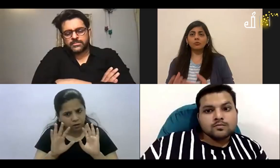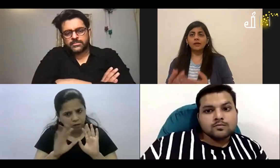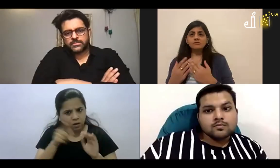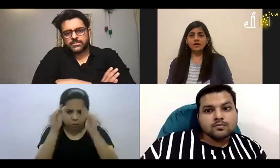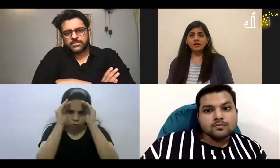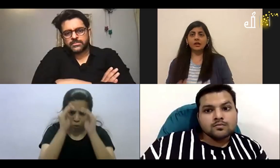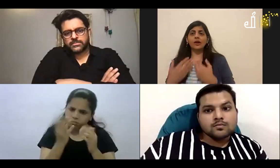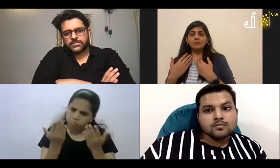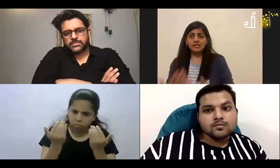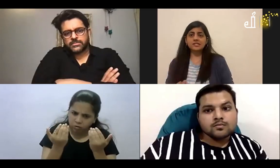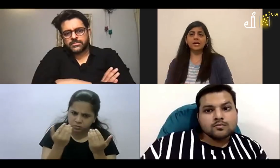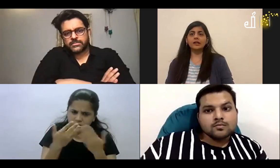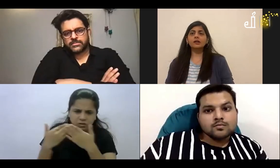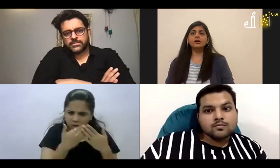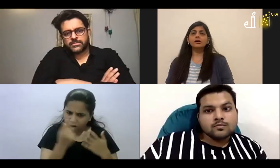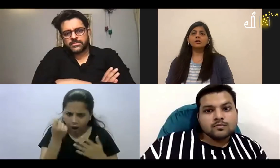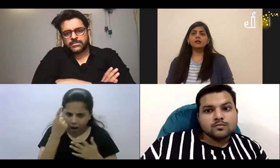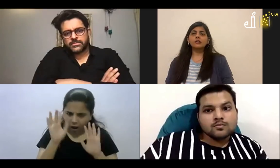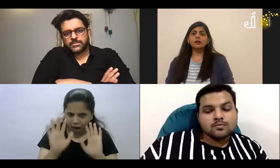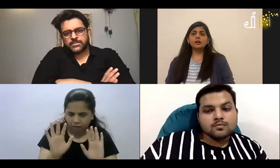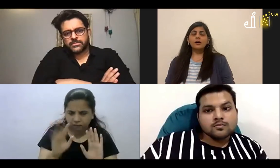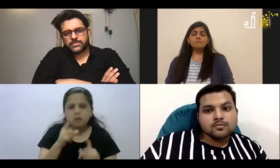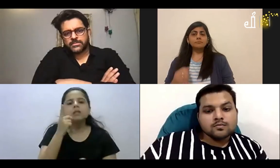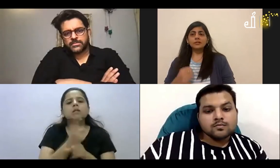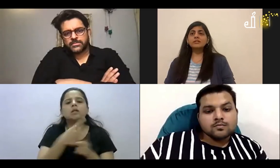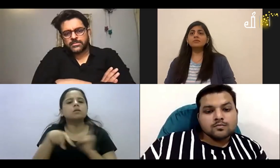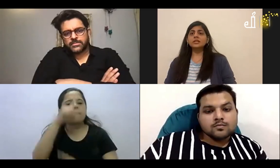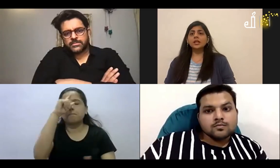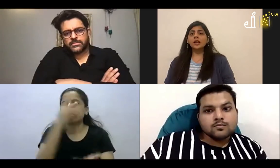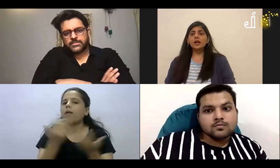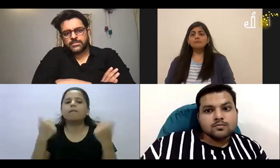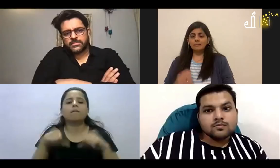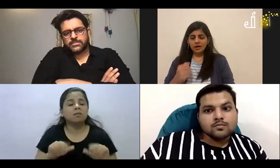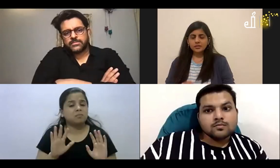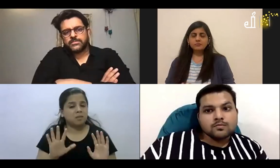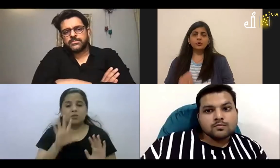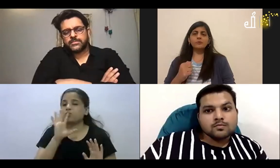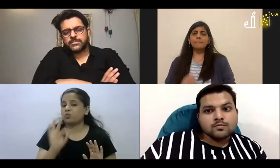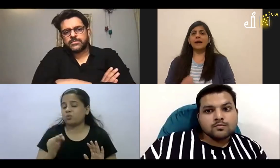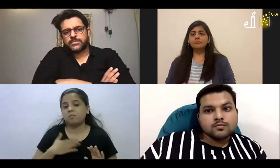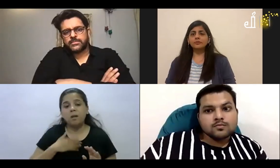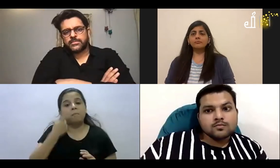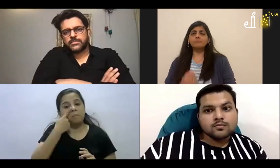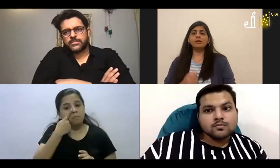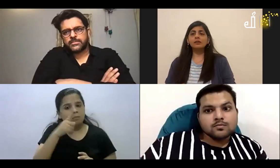on what I'm studying or I'm understanding. But believe me, my mother was my backbone, my pillar